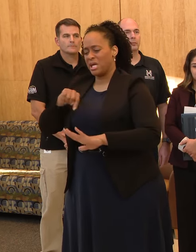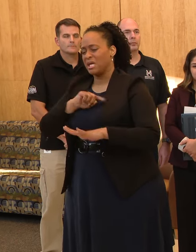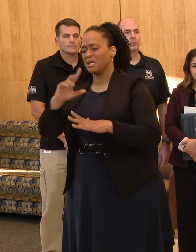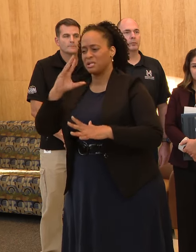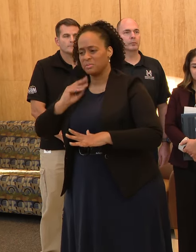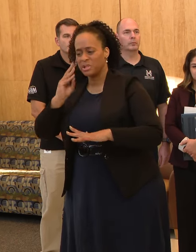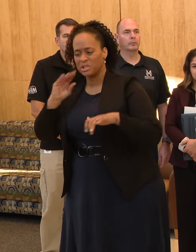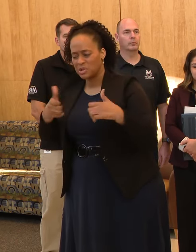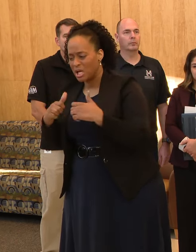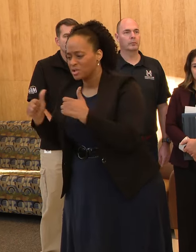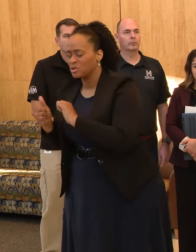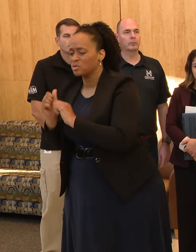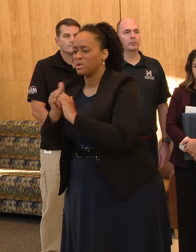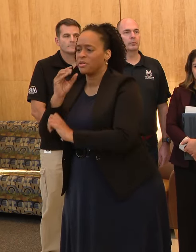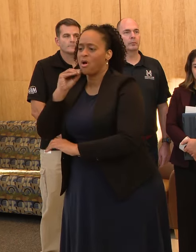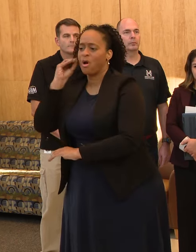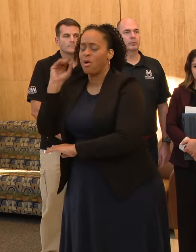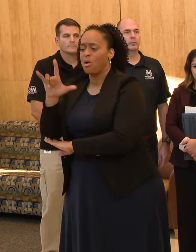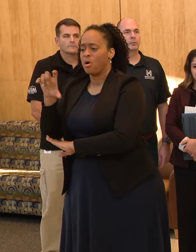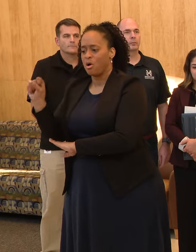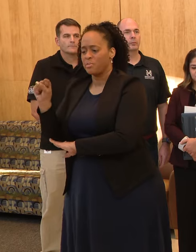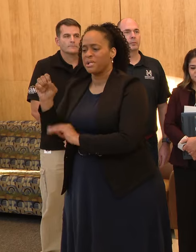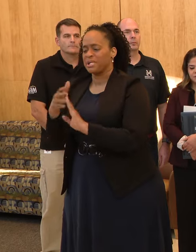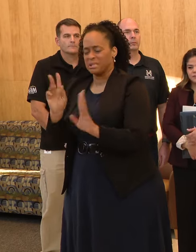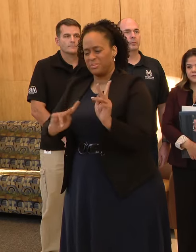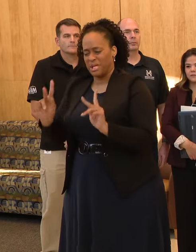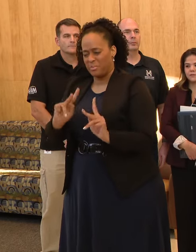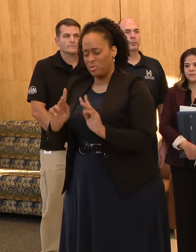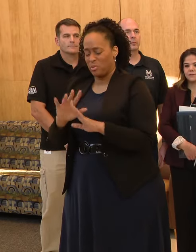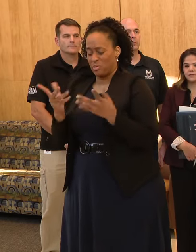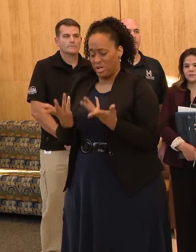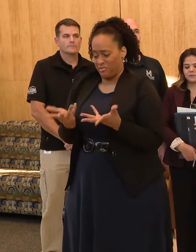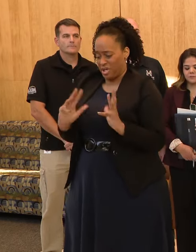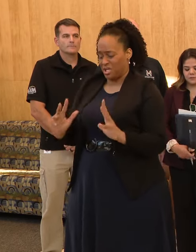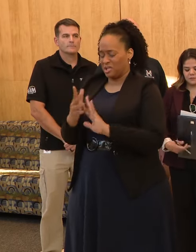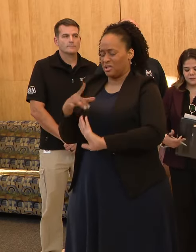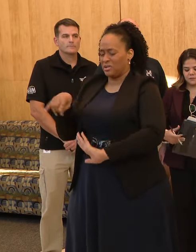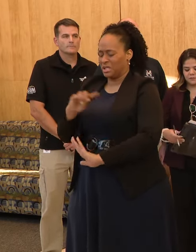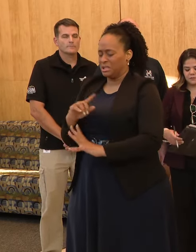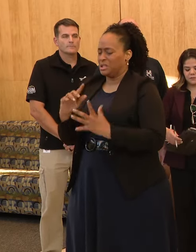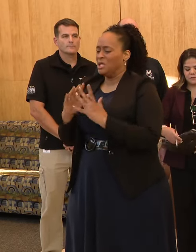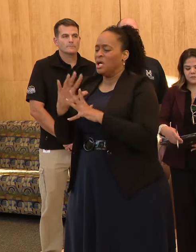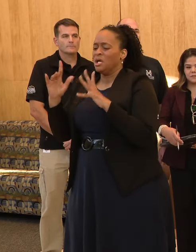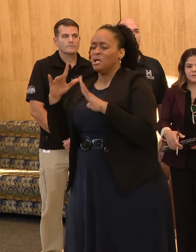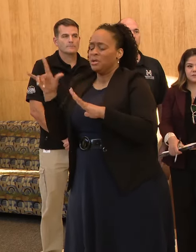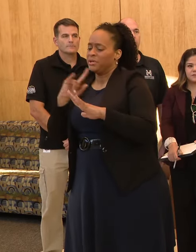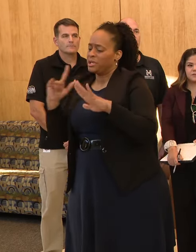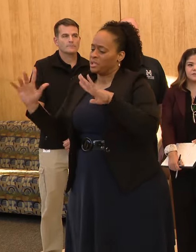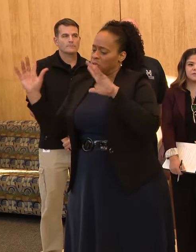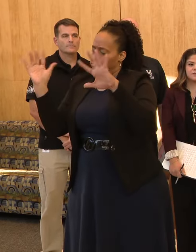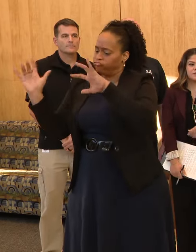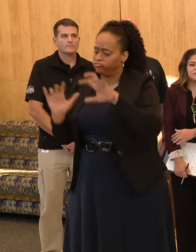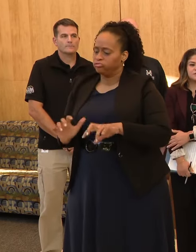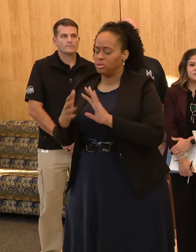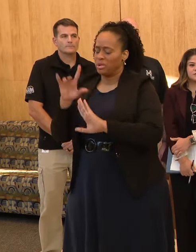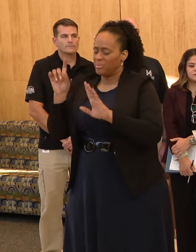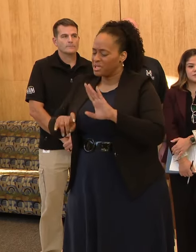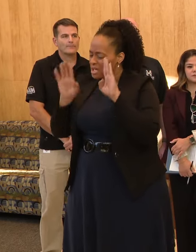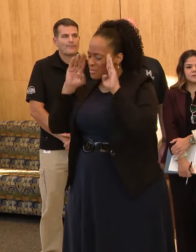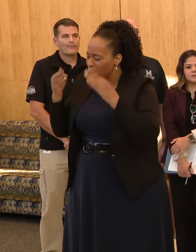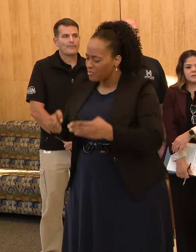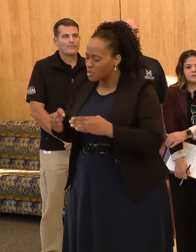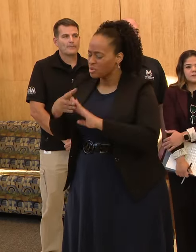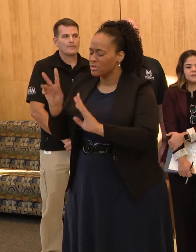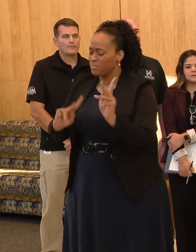city with our homeless population. And when we get through this challenging storm, We must get back focused on the people that are